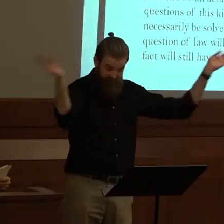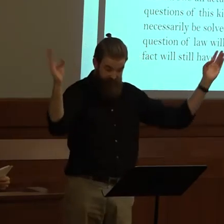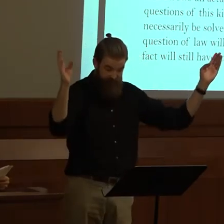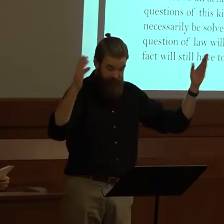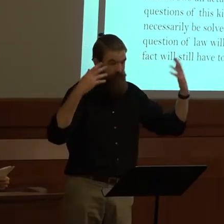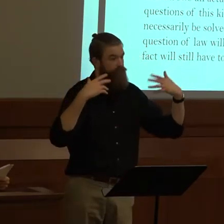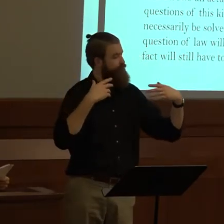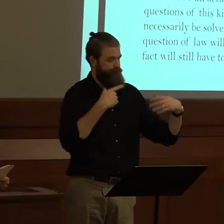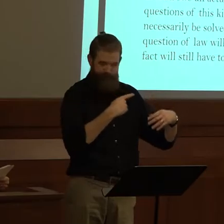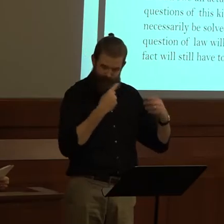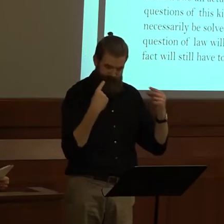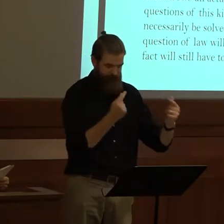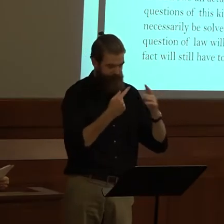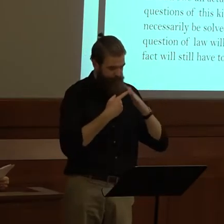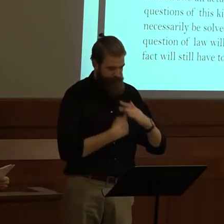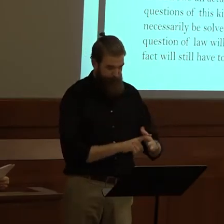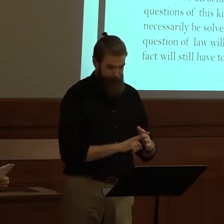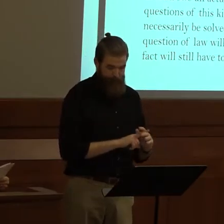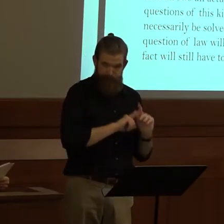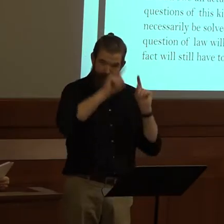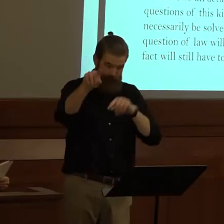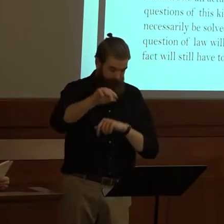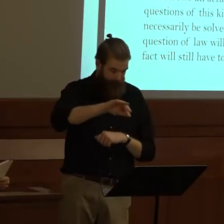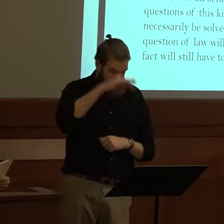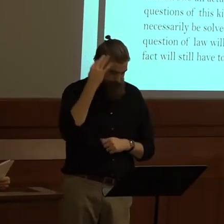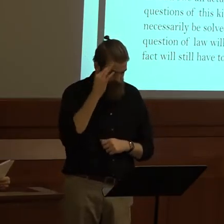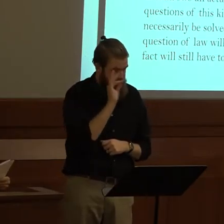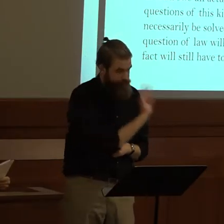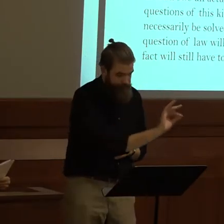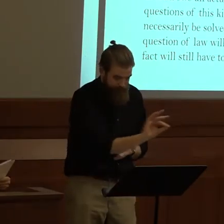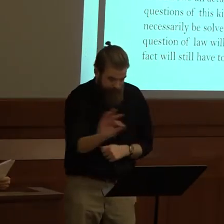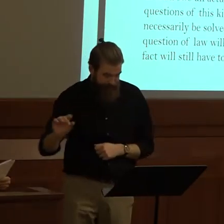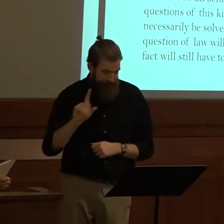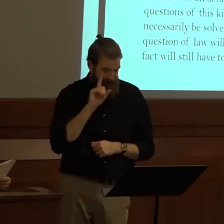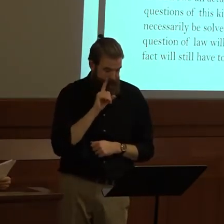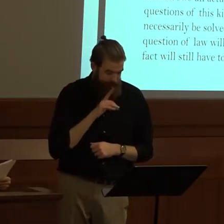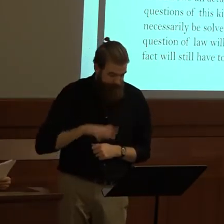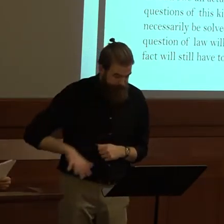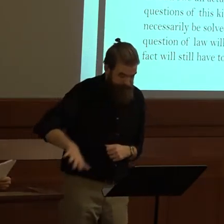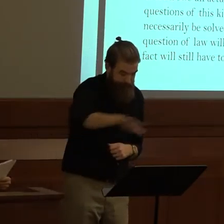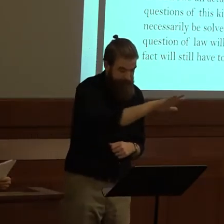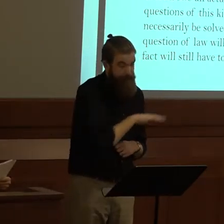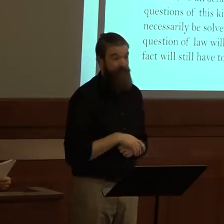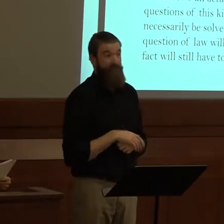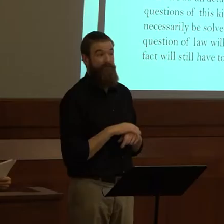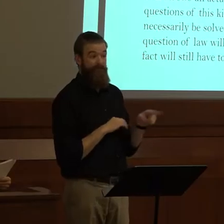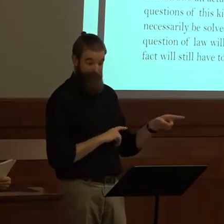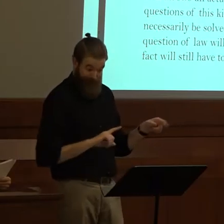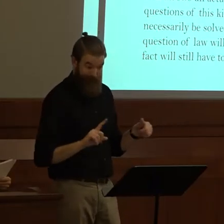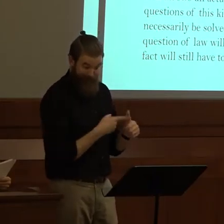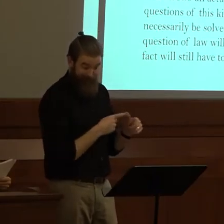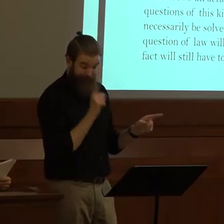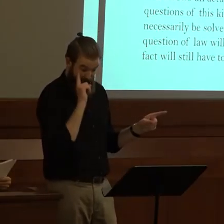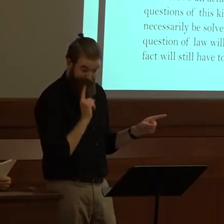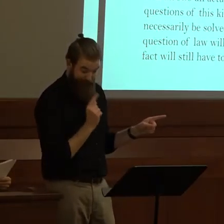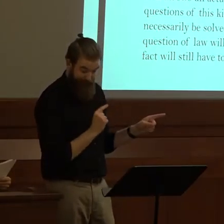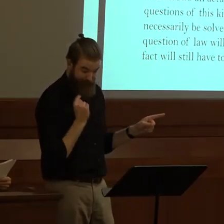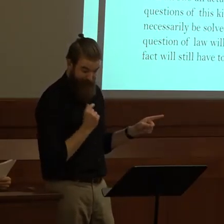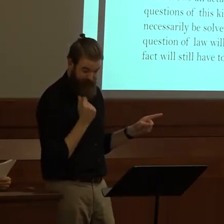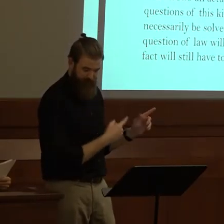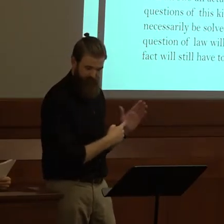more importantly, he showed the world that deaf people had a need to use their personal talents and strengths